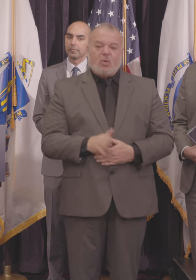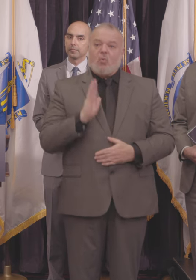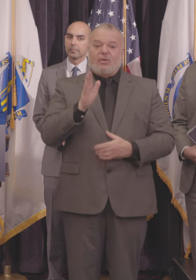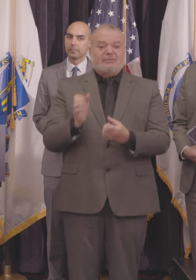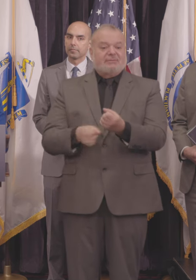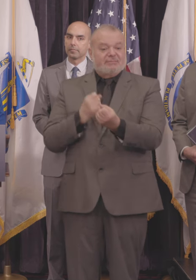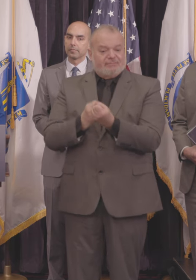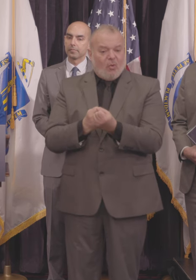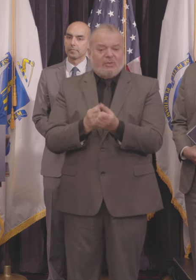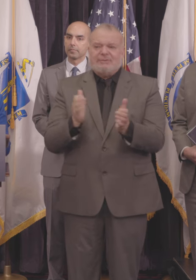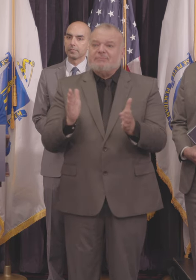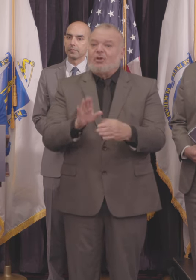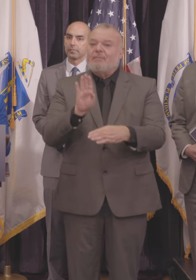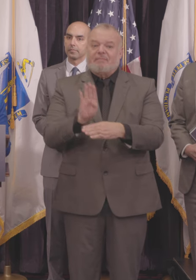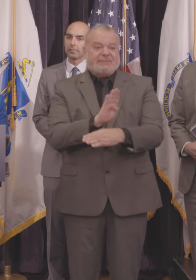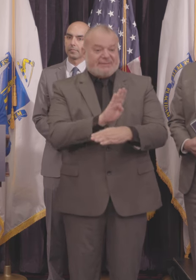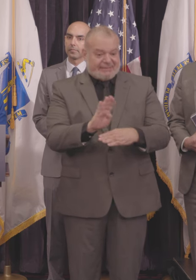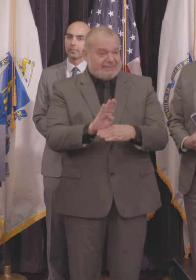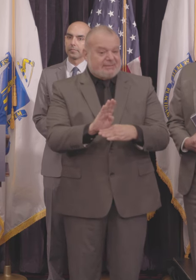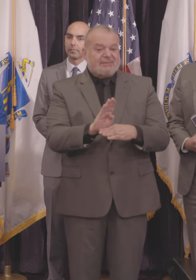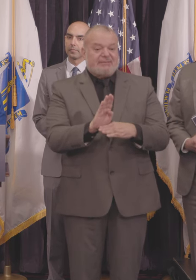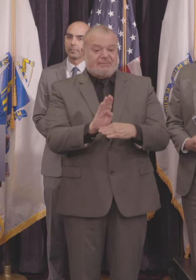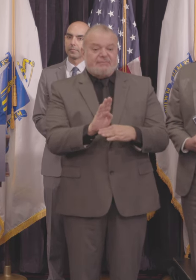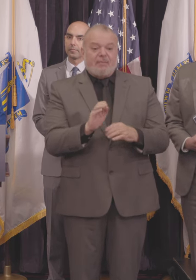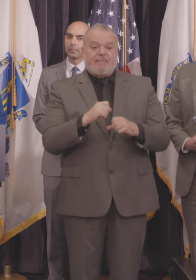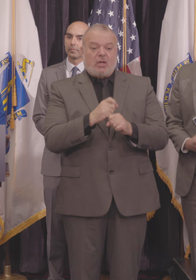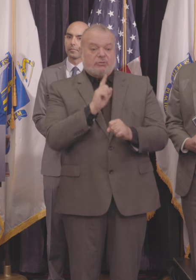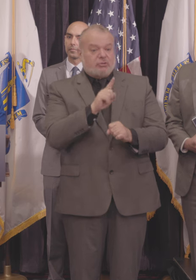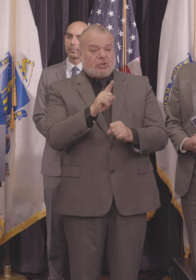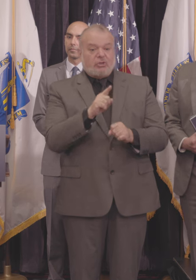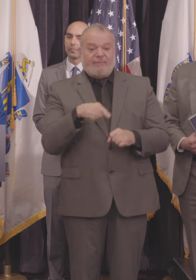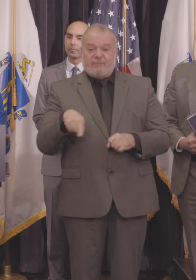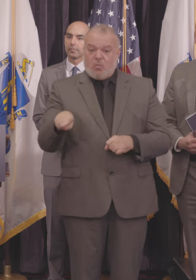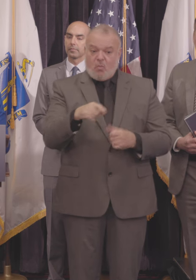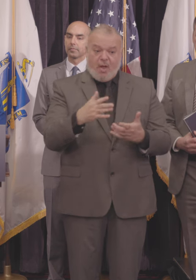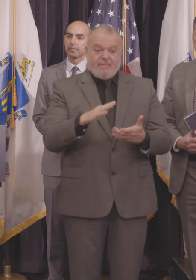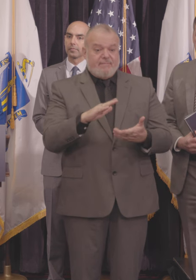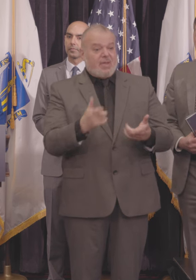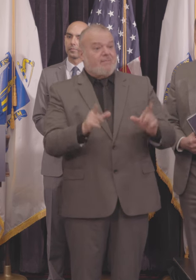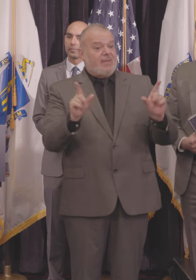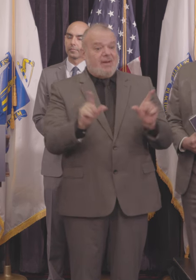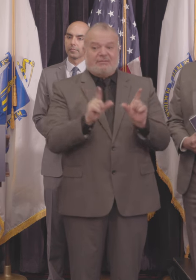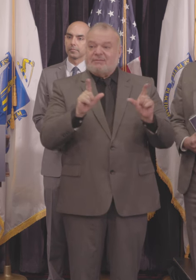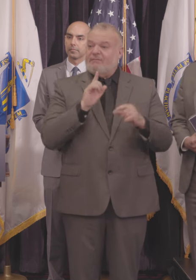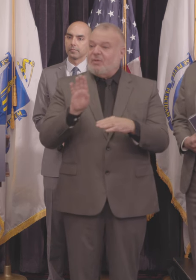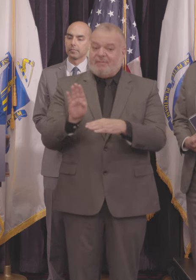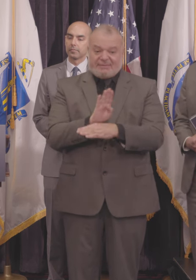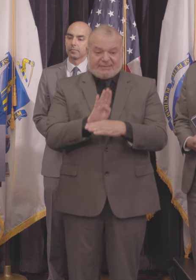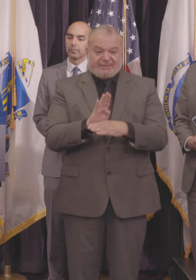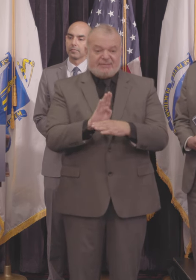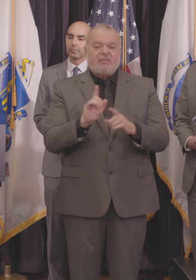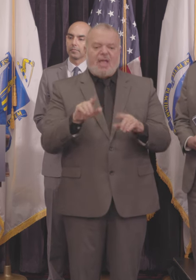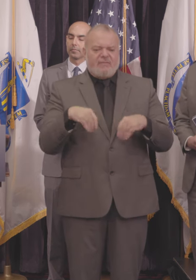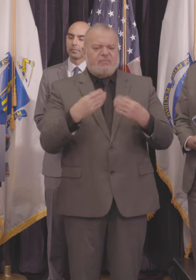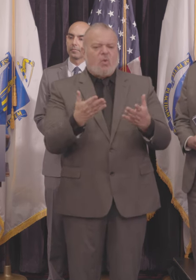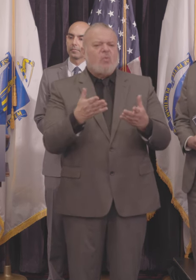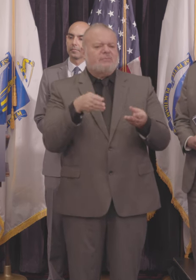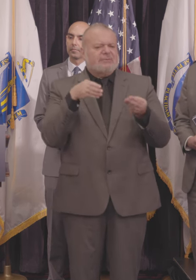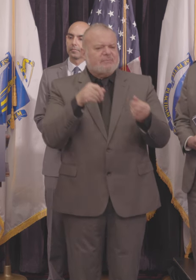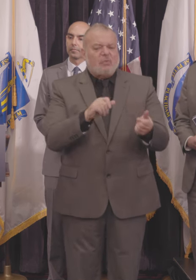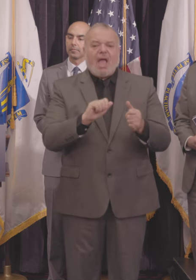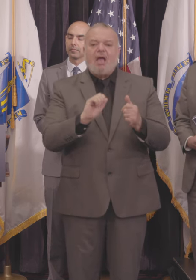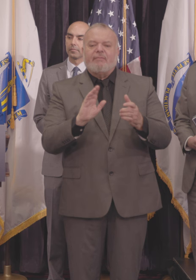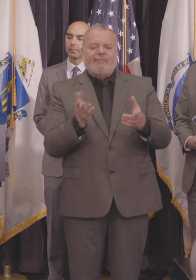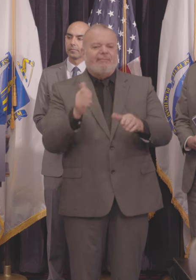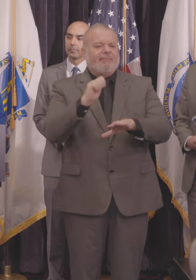and streamline services for businesses of all sizes. It will make affordable housing available